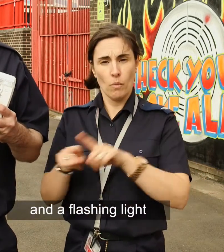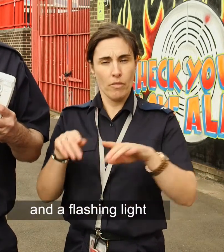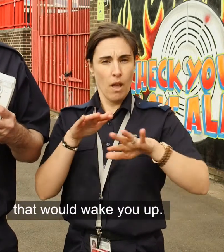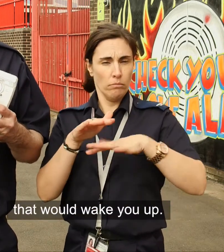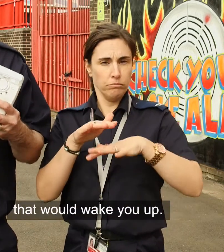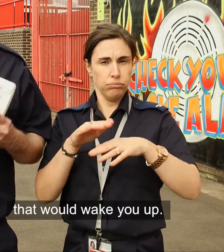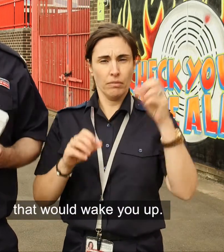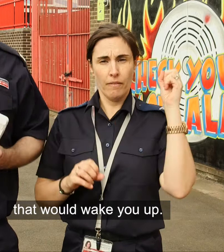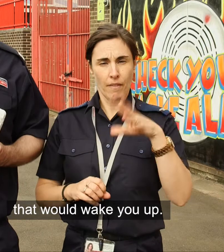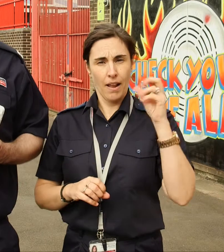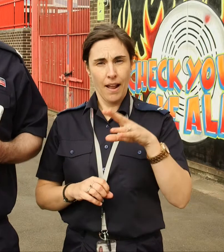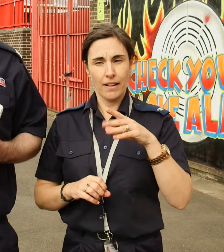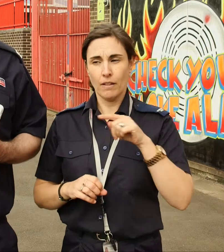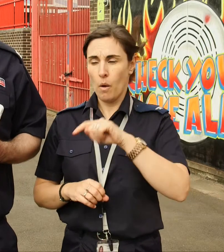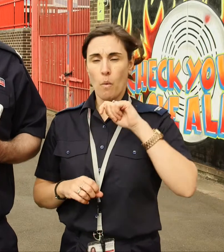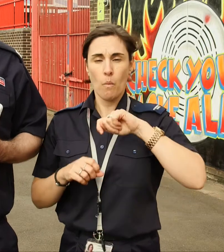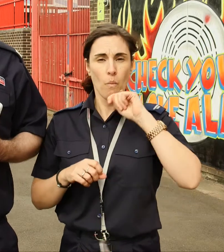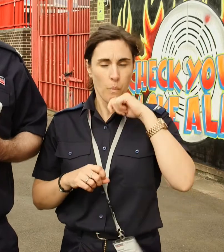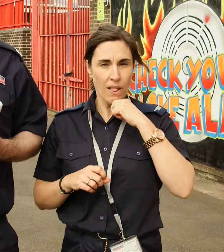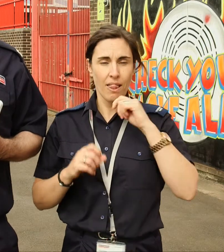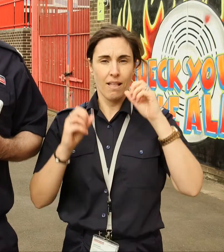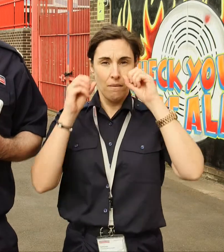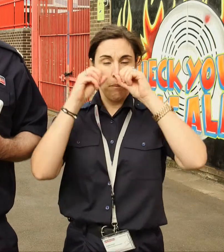flashing lights that would wake you up.